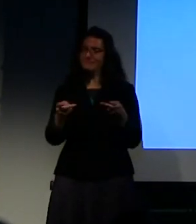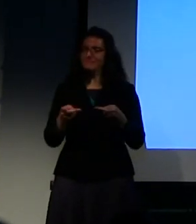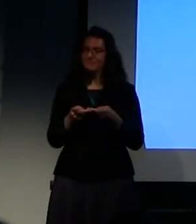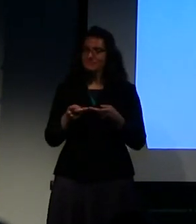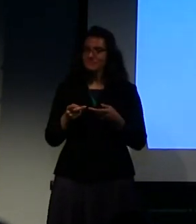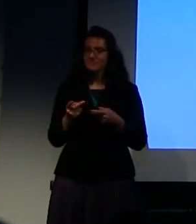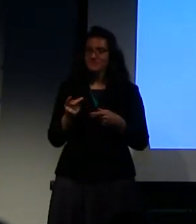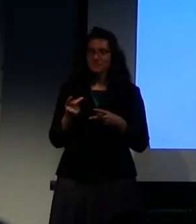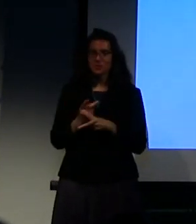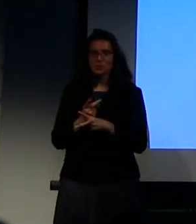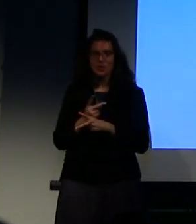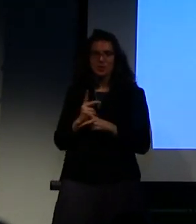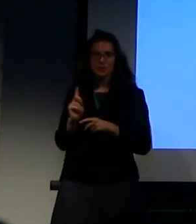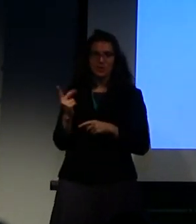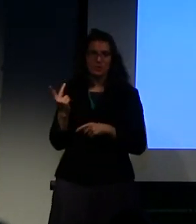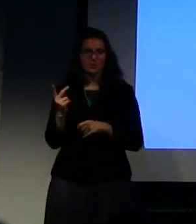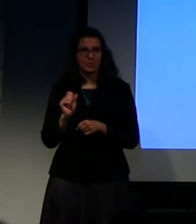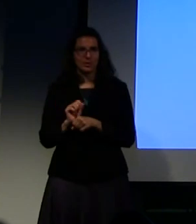last week.